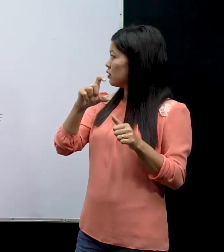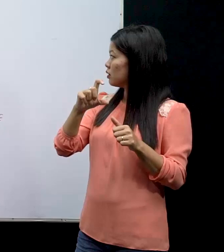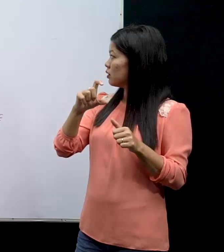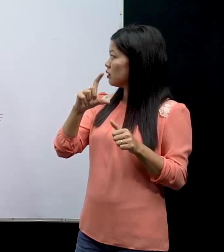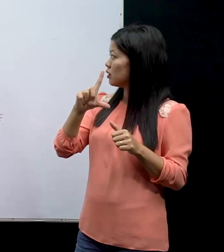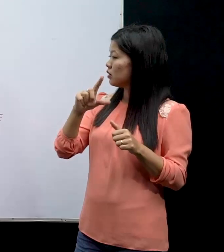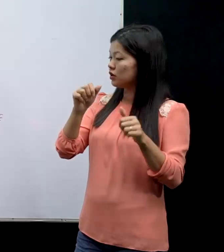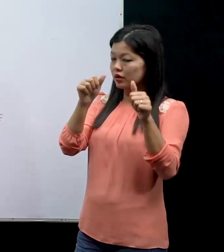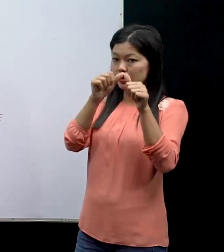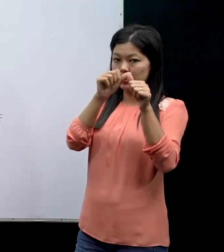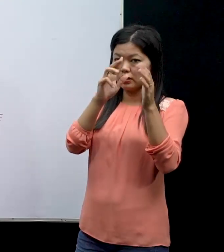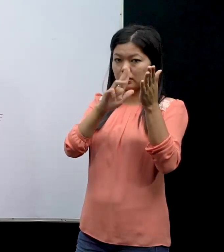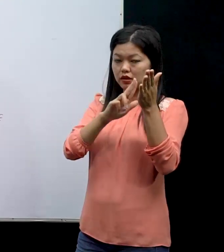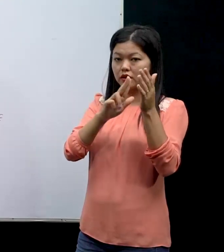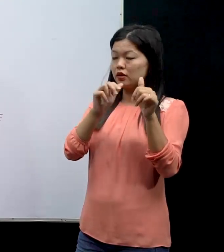NaCl.